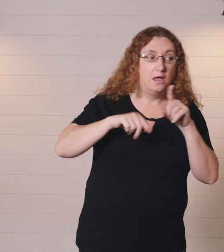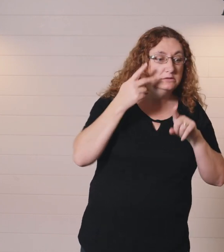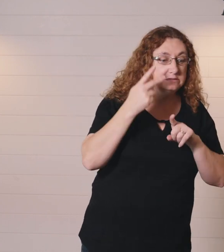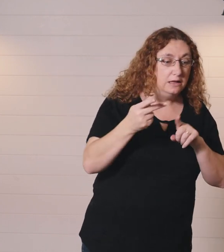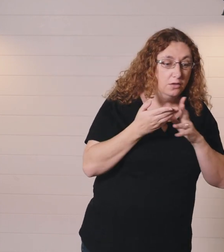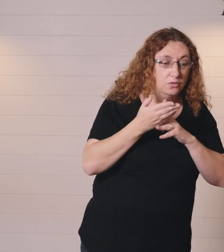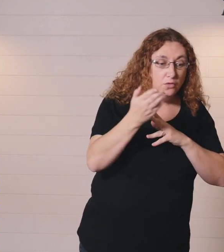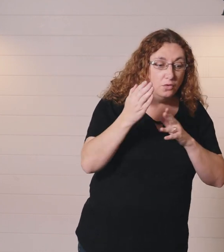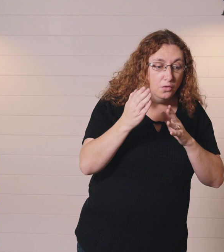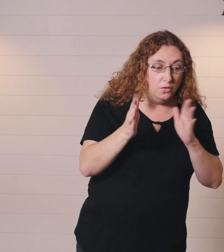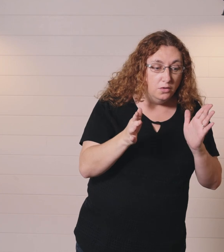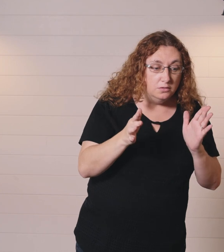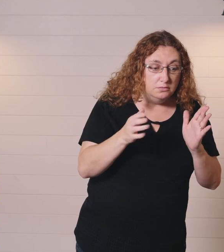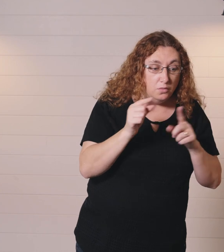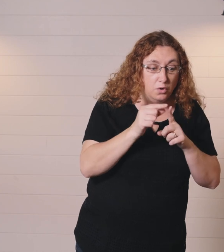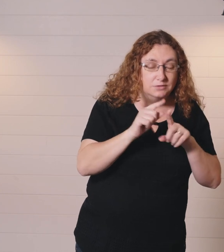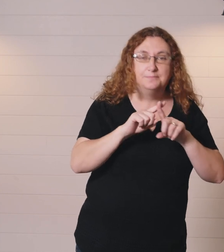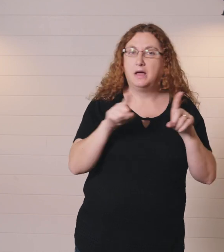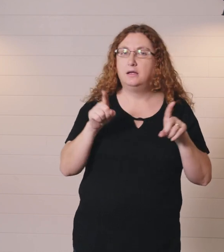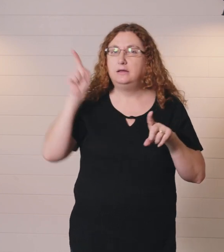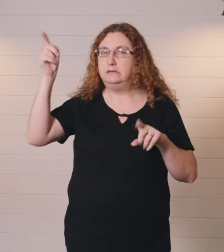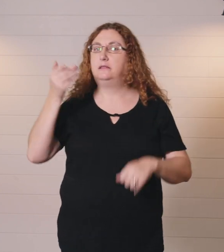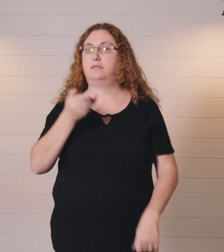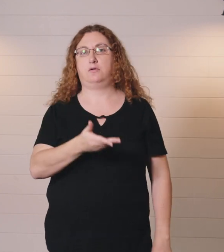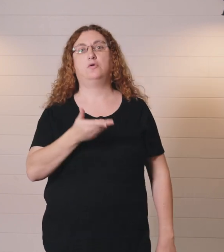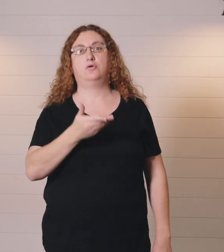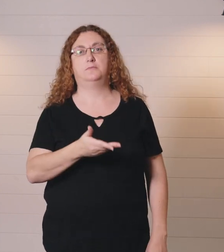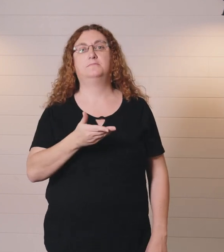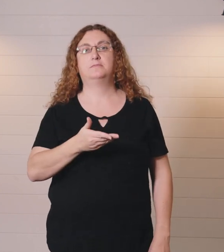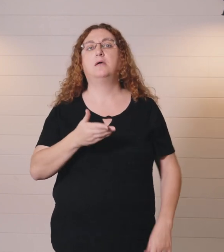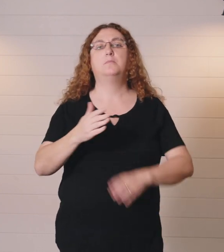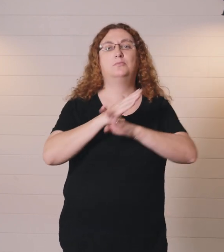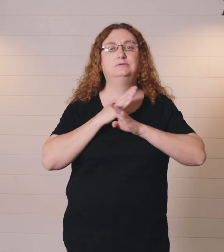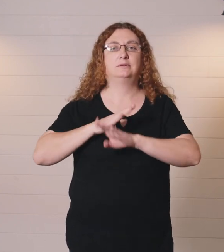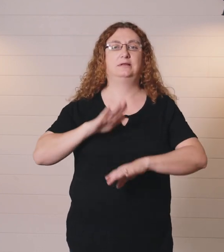and his purpose and his sovereign grace over the lives of his people.